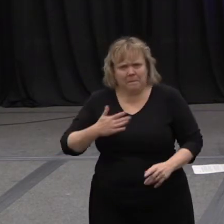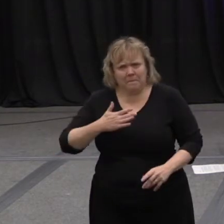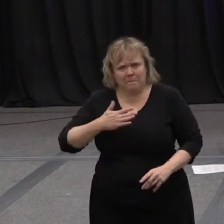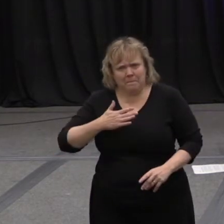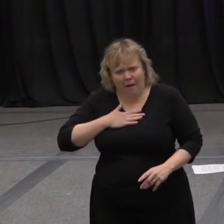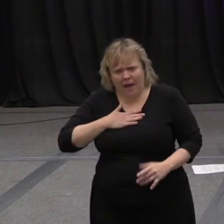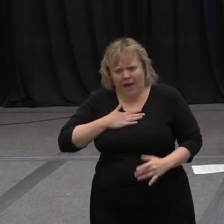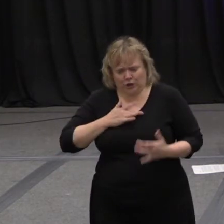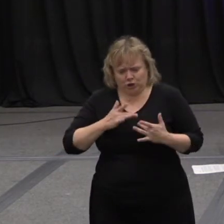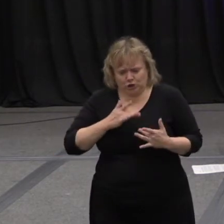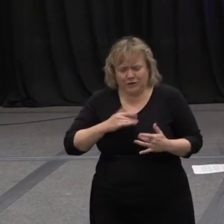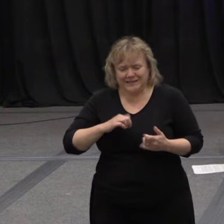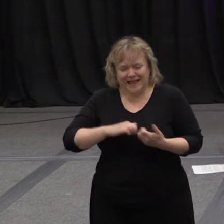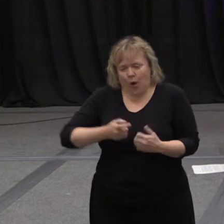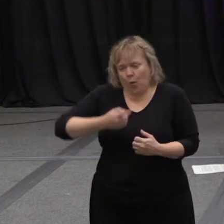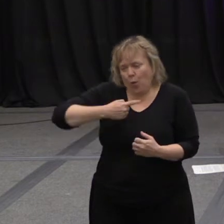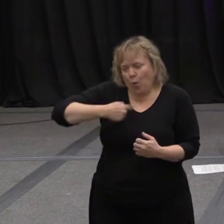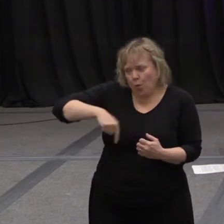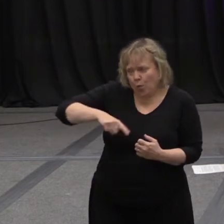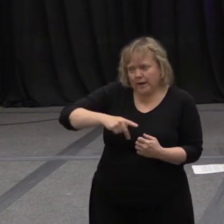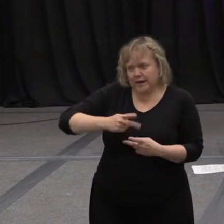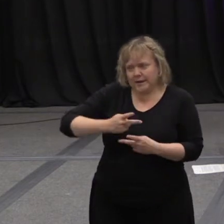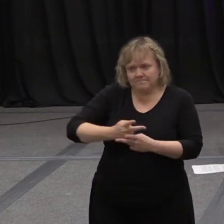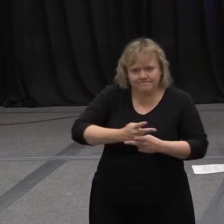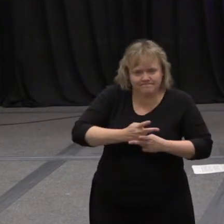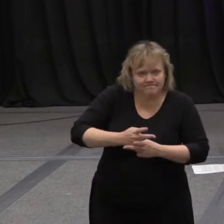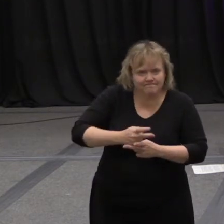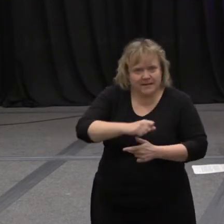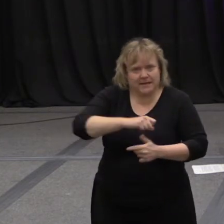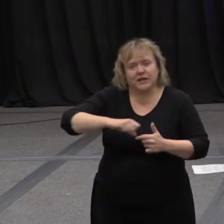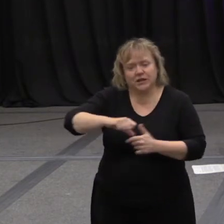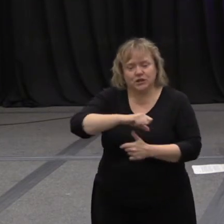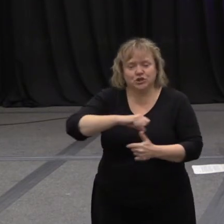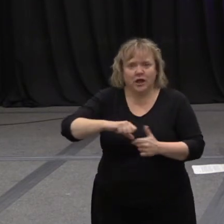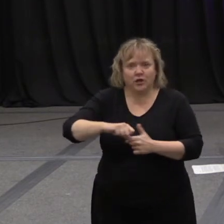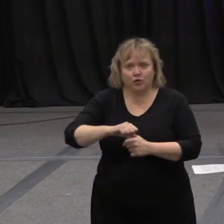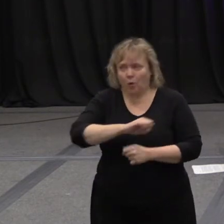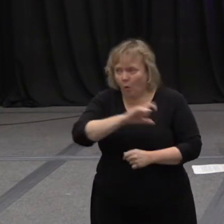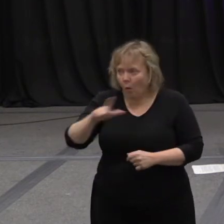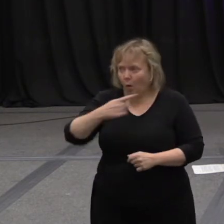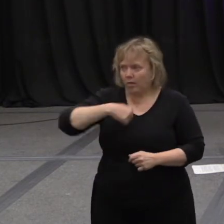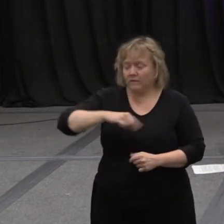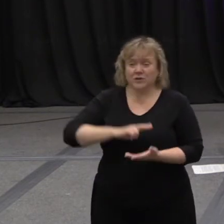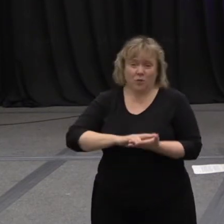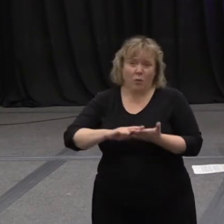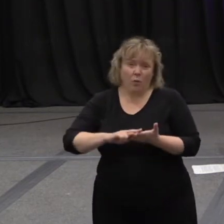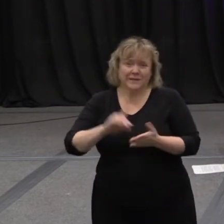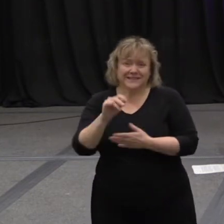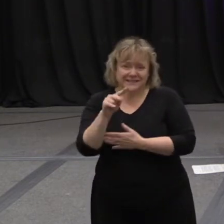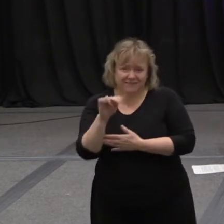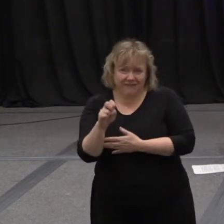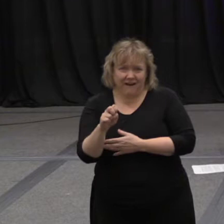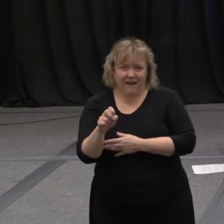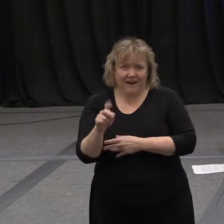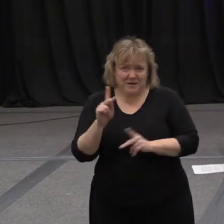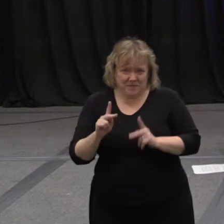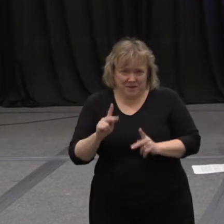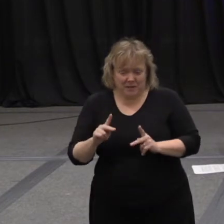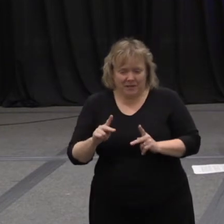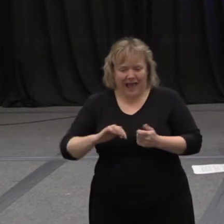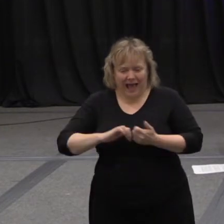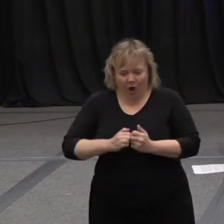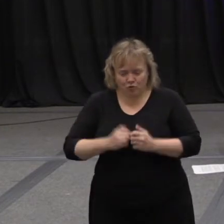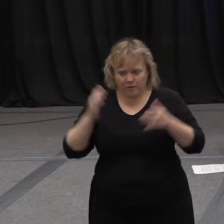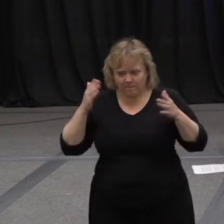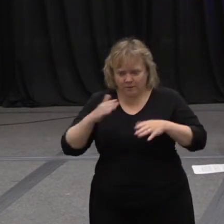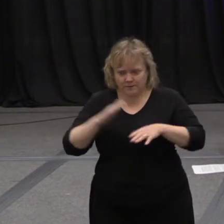beings today, in the here and now, and live out kindness, compassion, social justice, here and